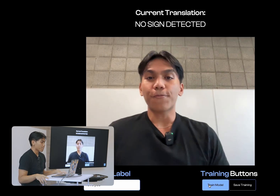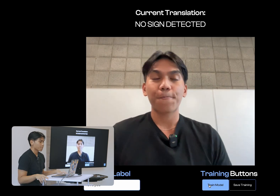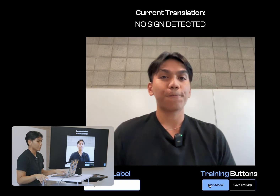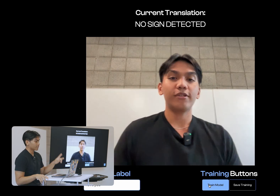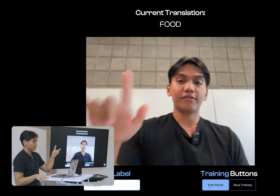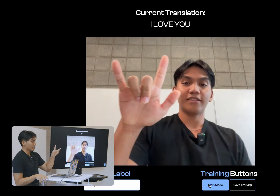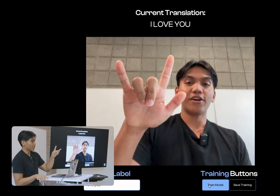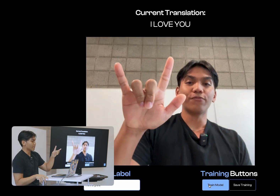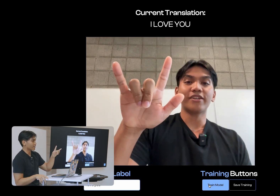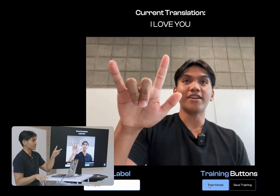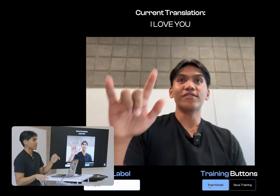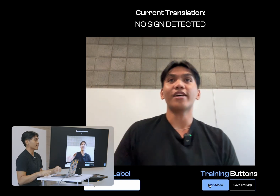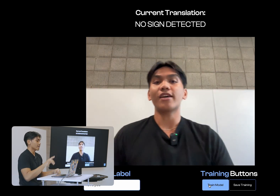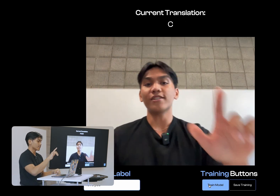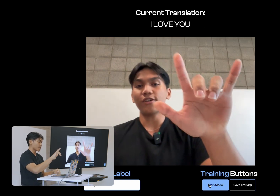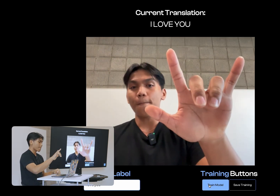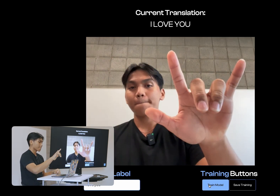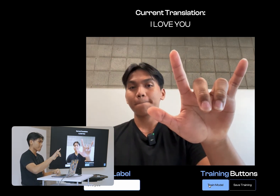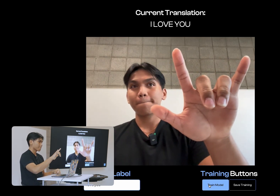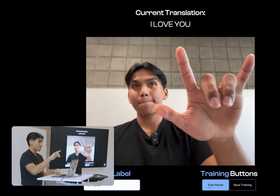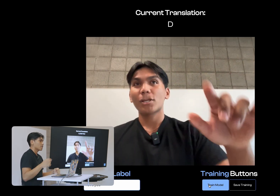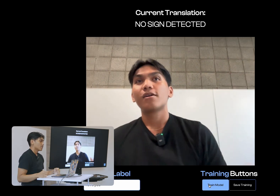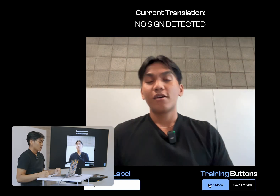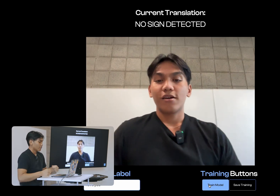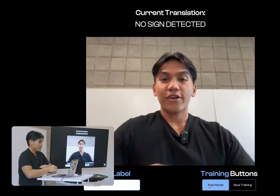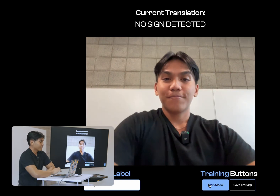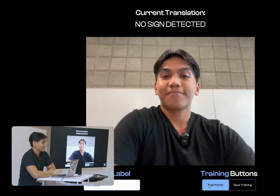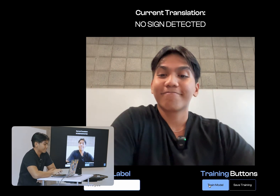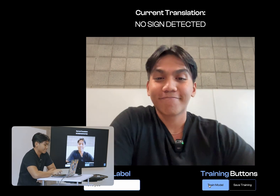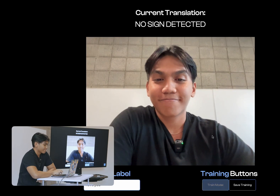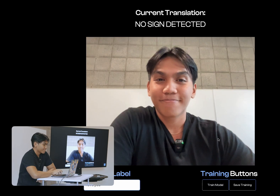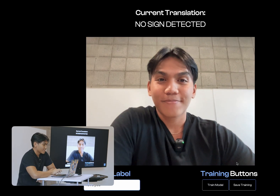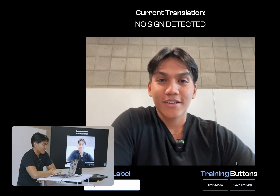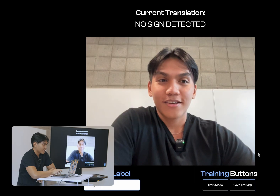There you go, right? Now it recognizes that hand sign. Okay.